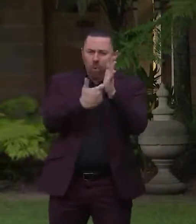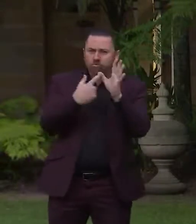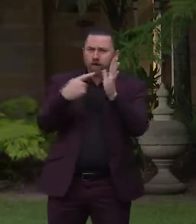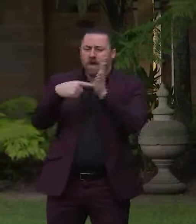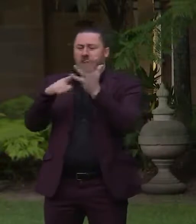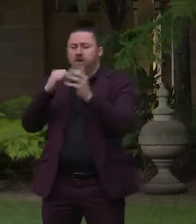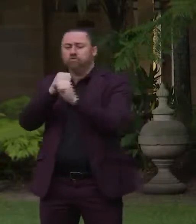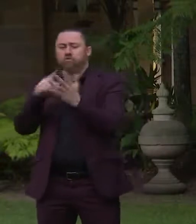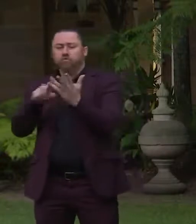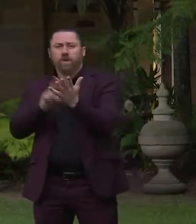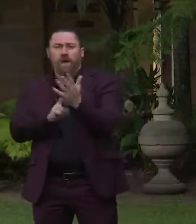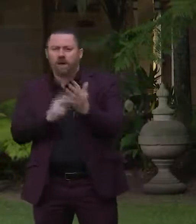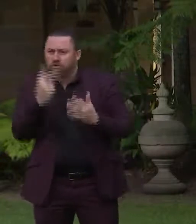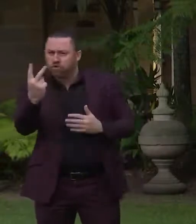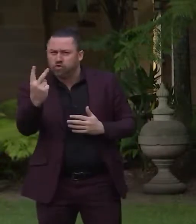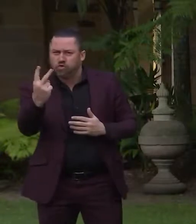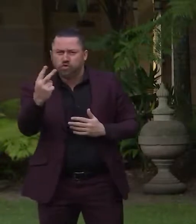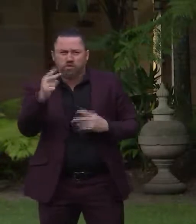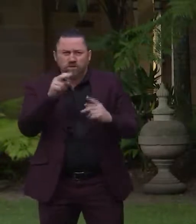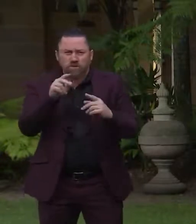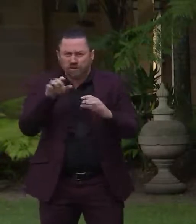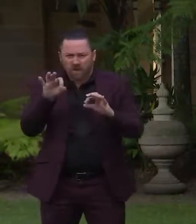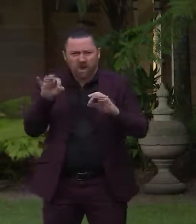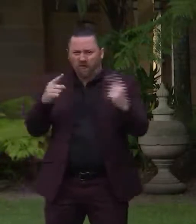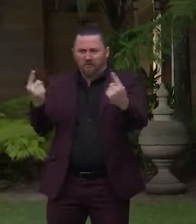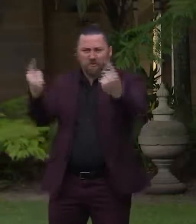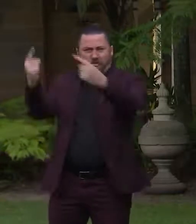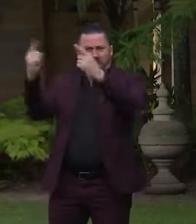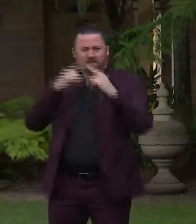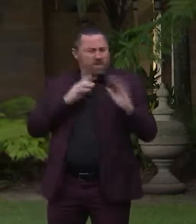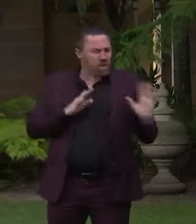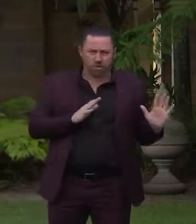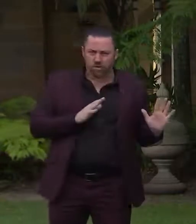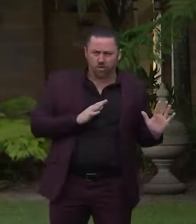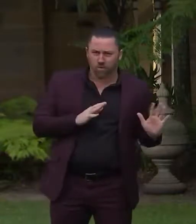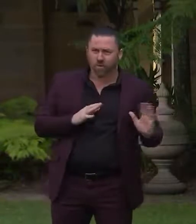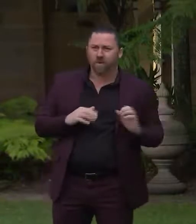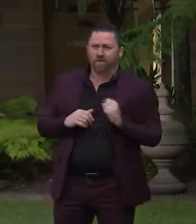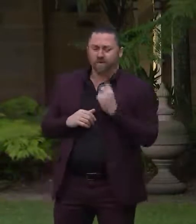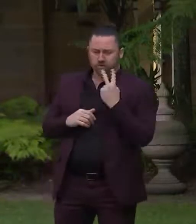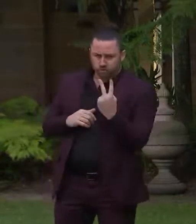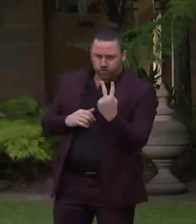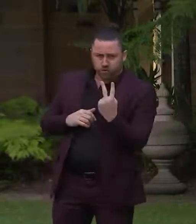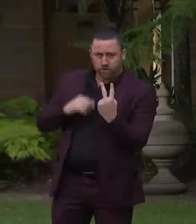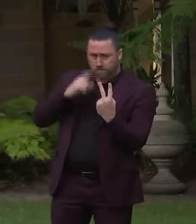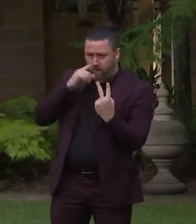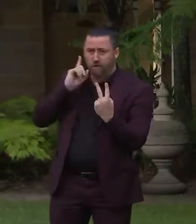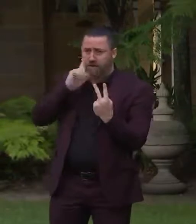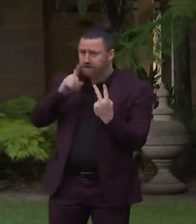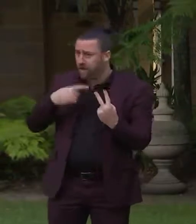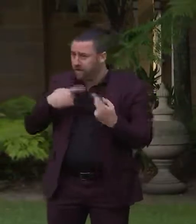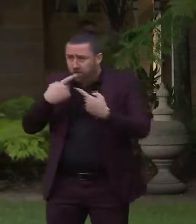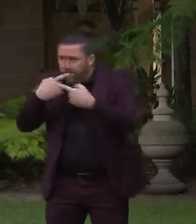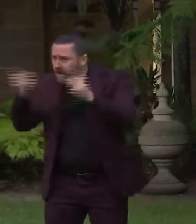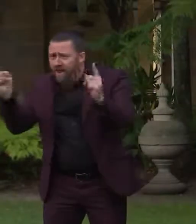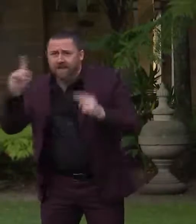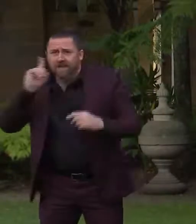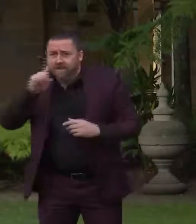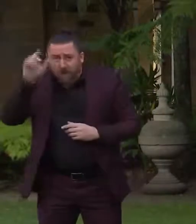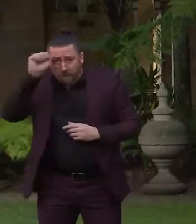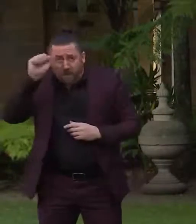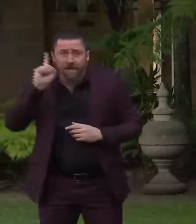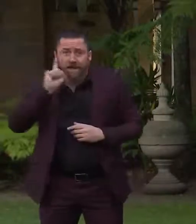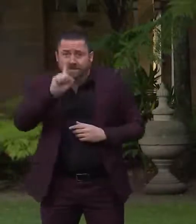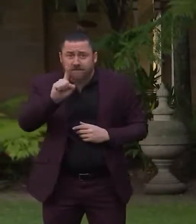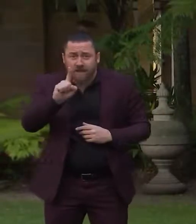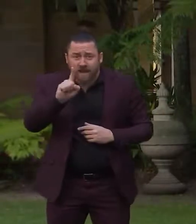No, we had 2 cases yesterday that I came and told people about,